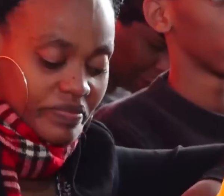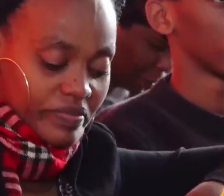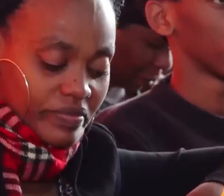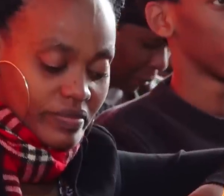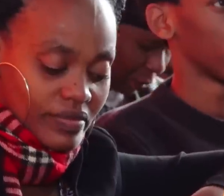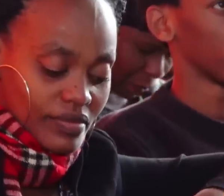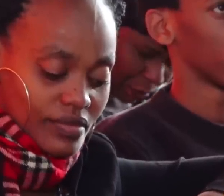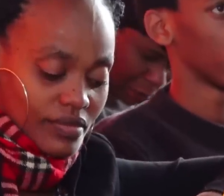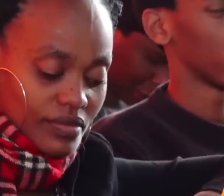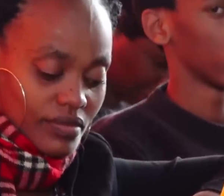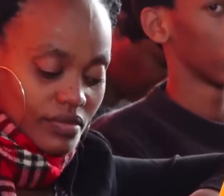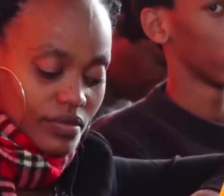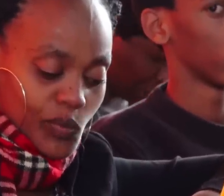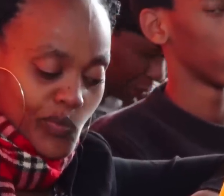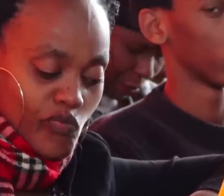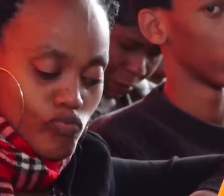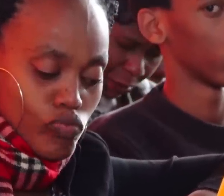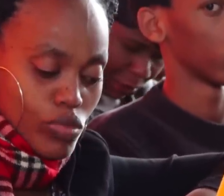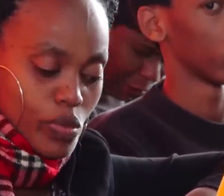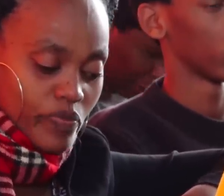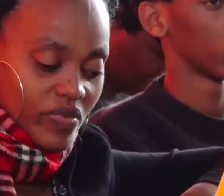after doing everything,